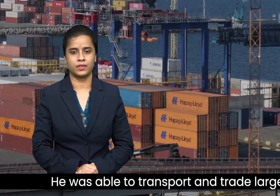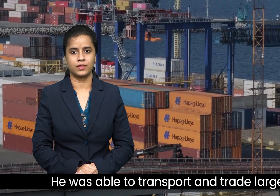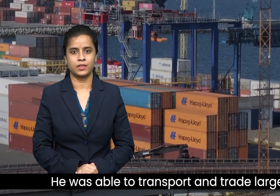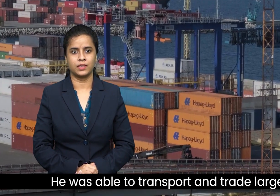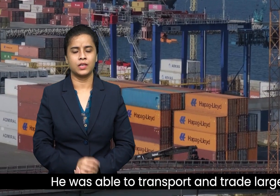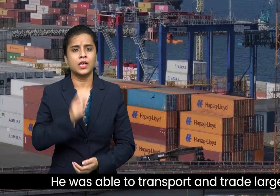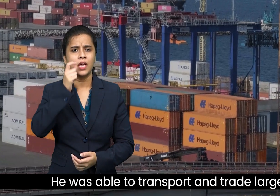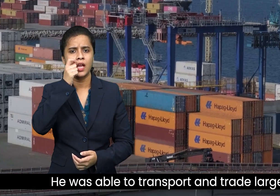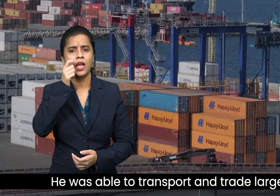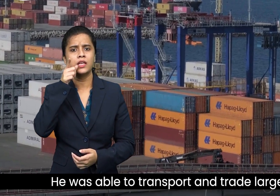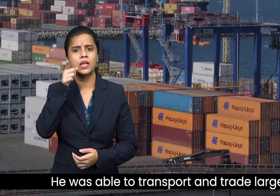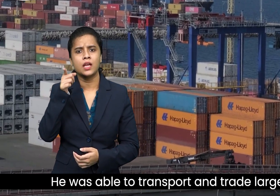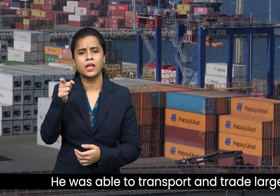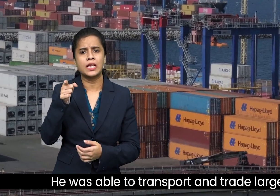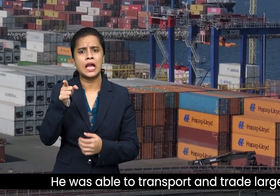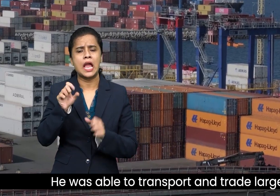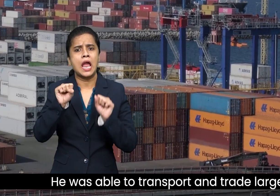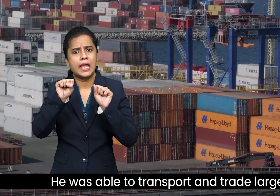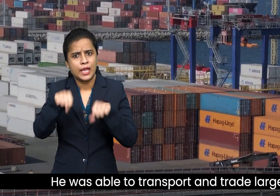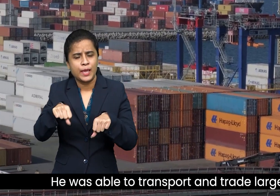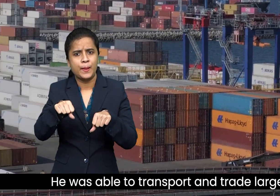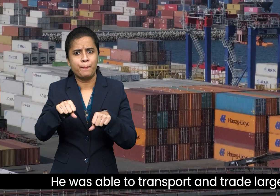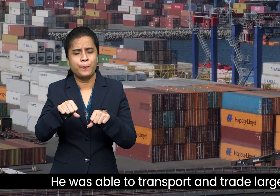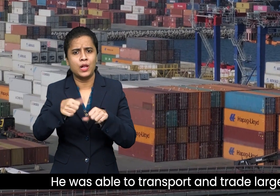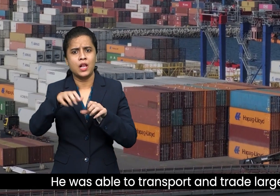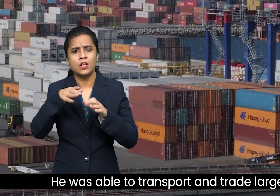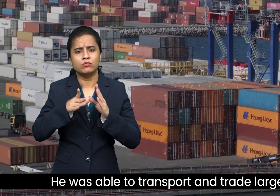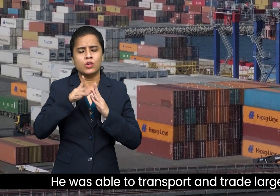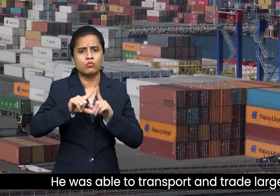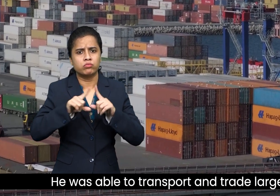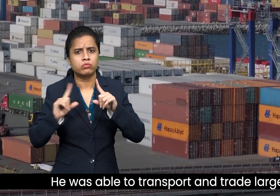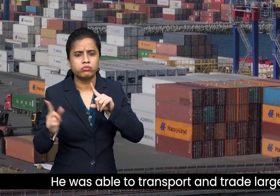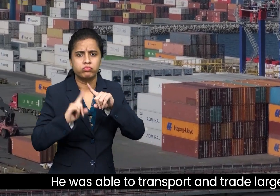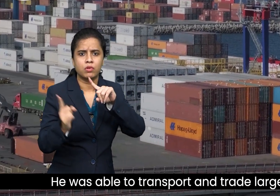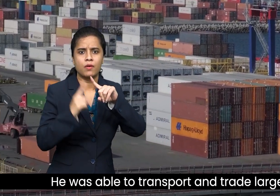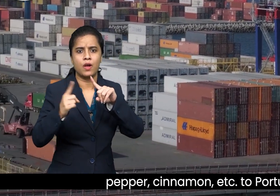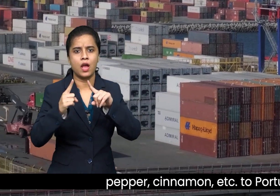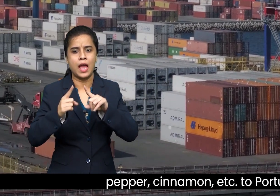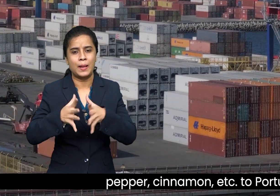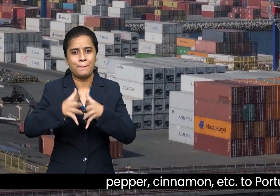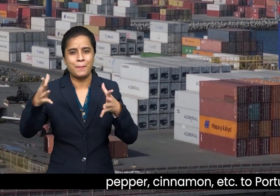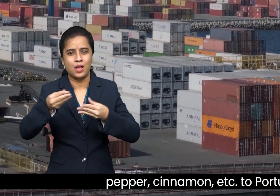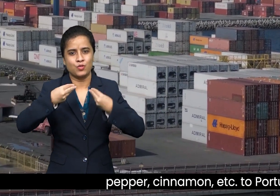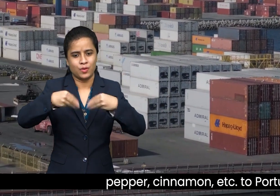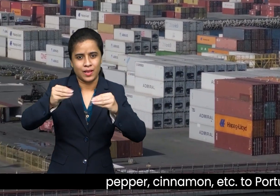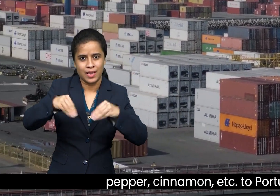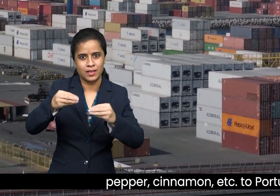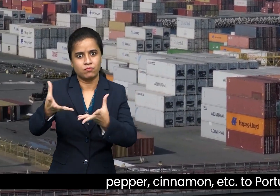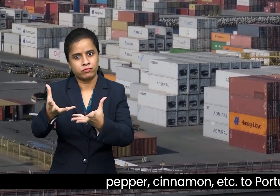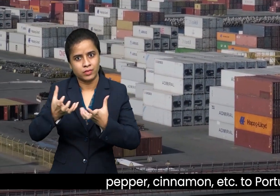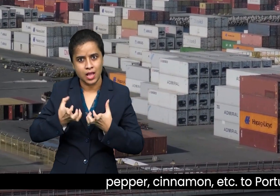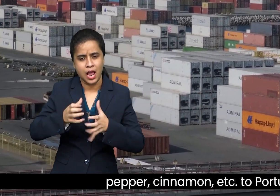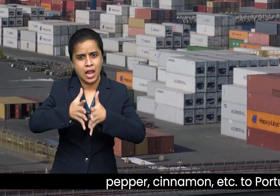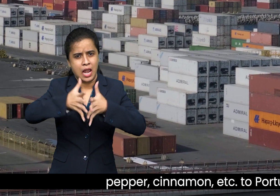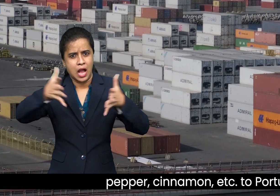He was able to transport and trade large quantities of pepper,